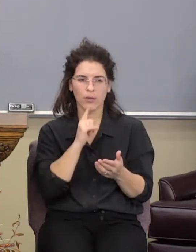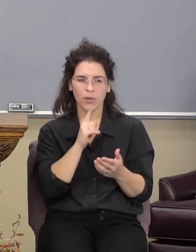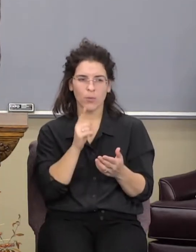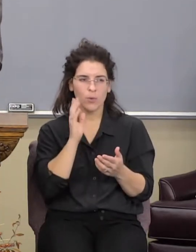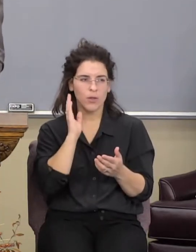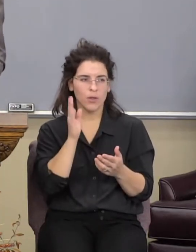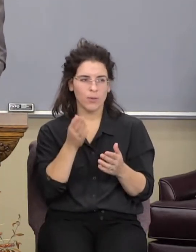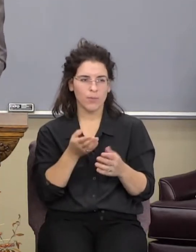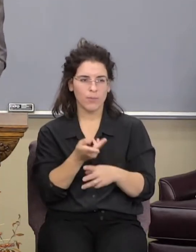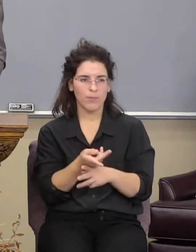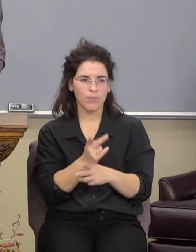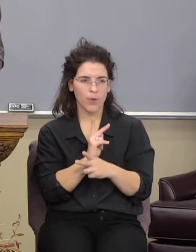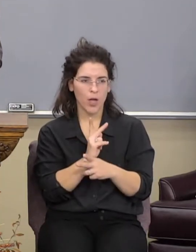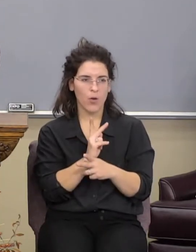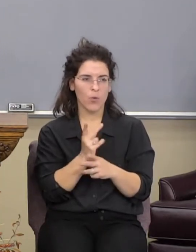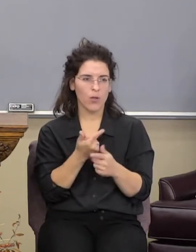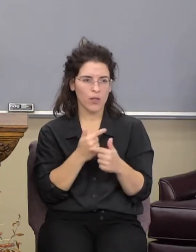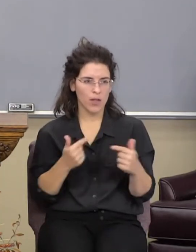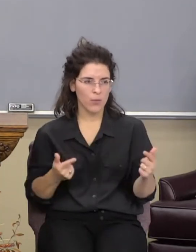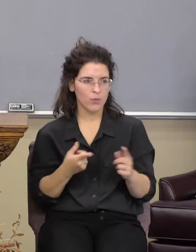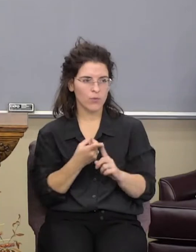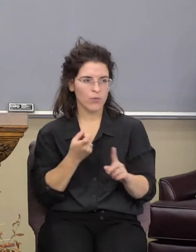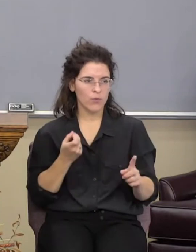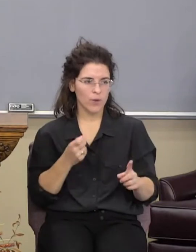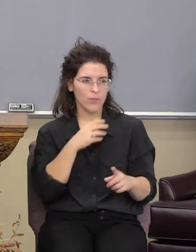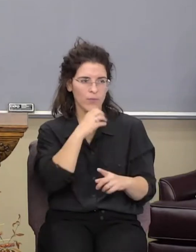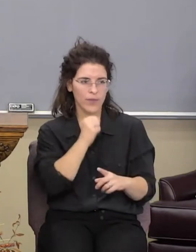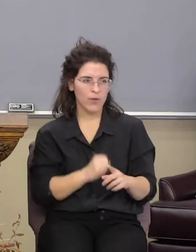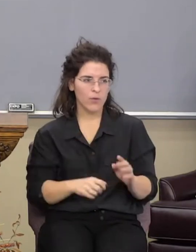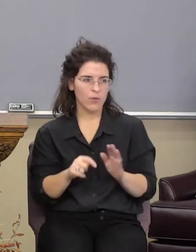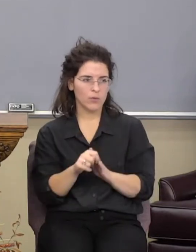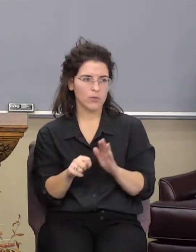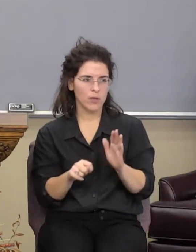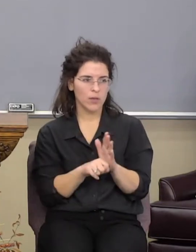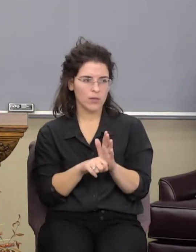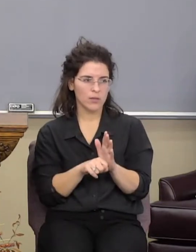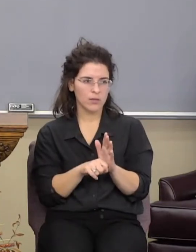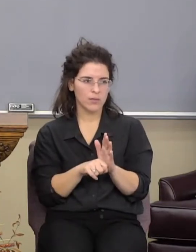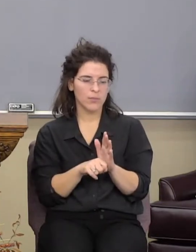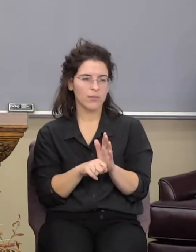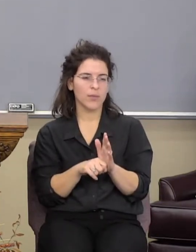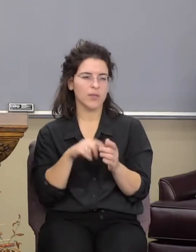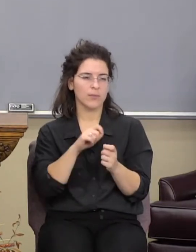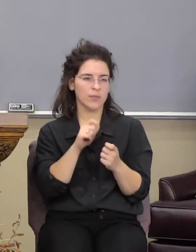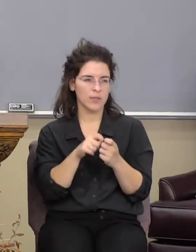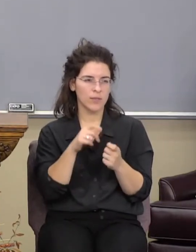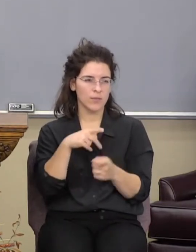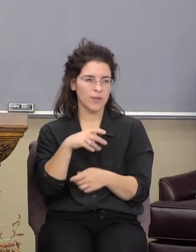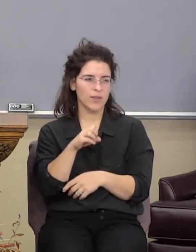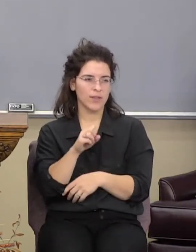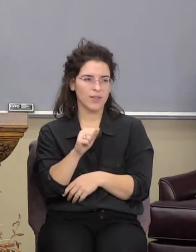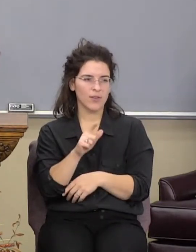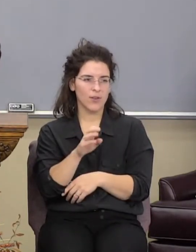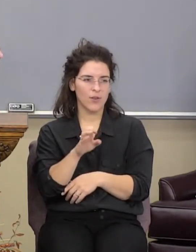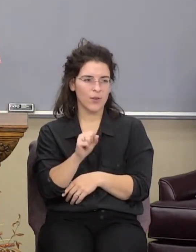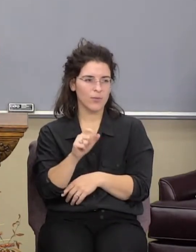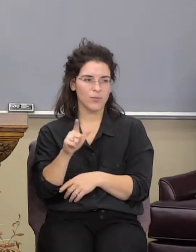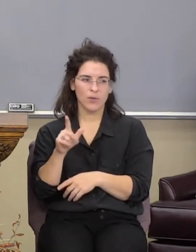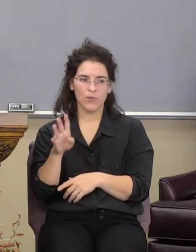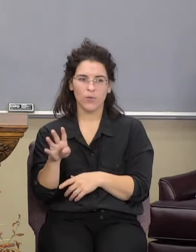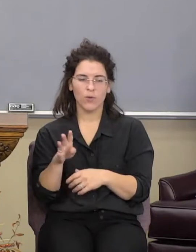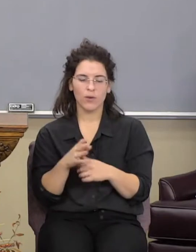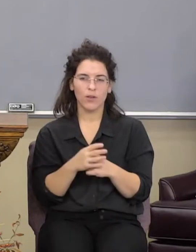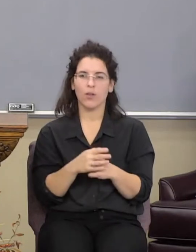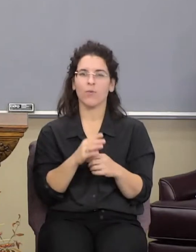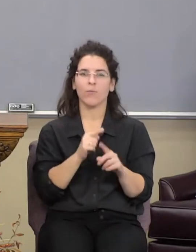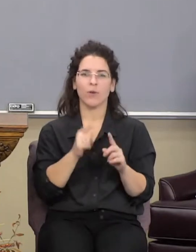to borrow language from the Old Testament, specifically Psalms chapter 24. But